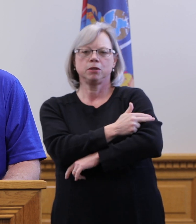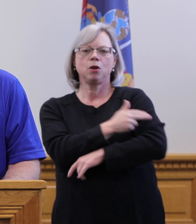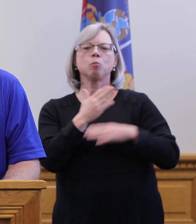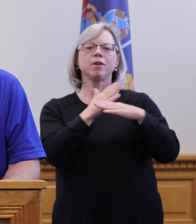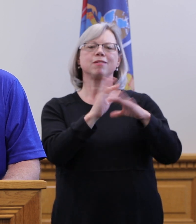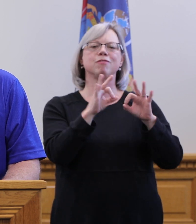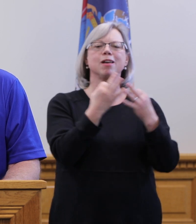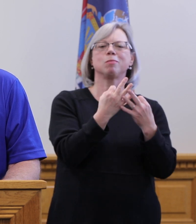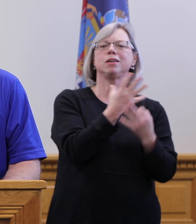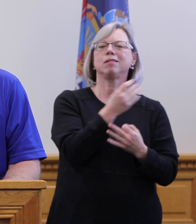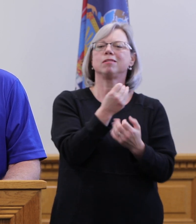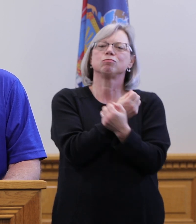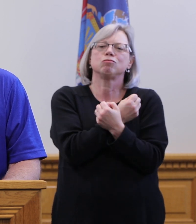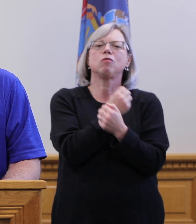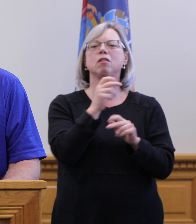the same way.